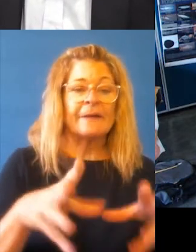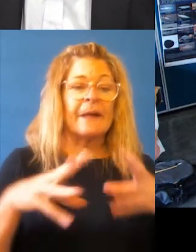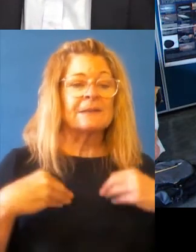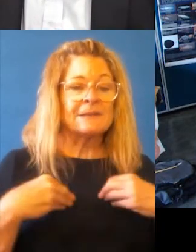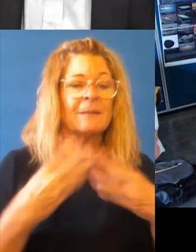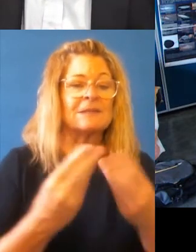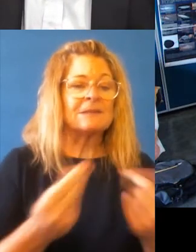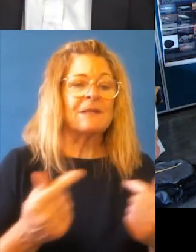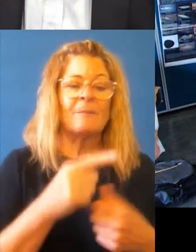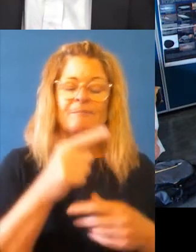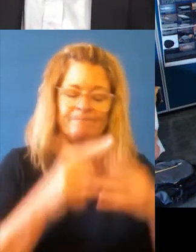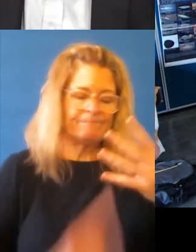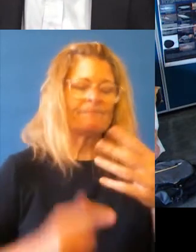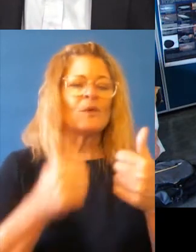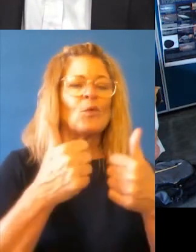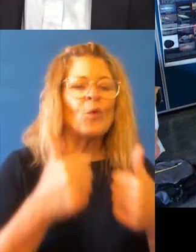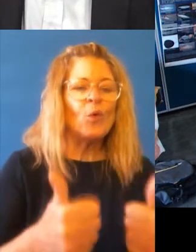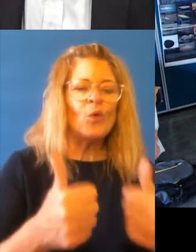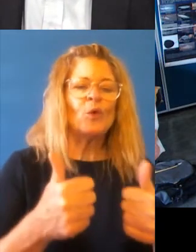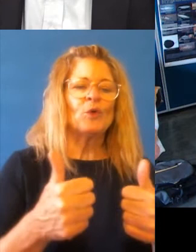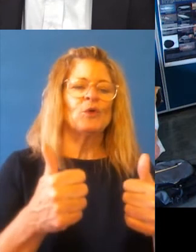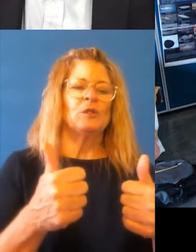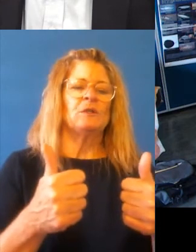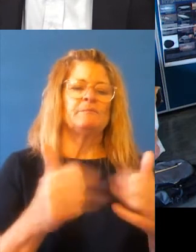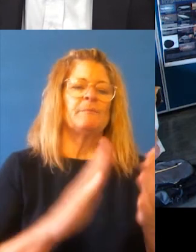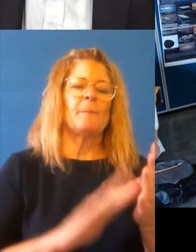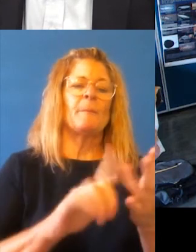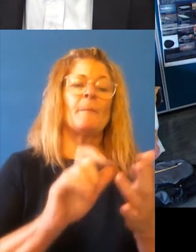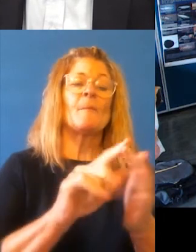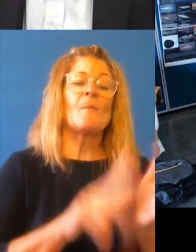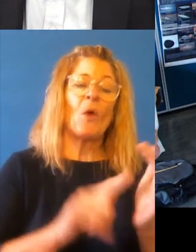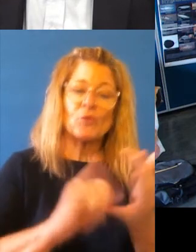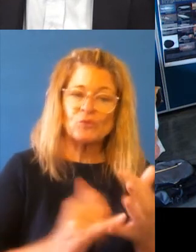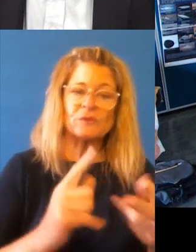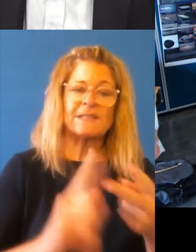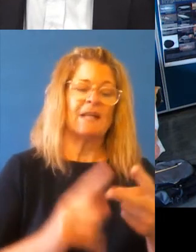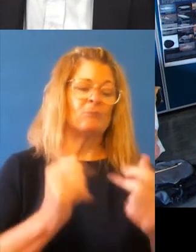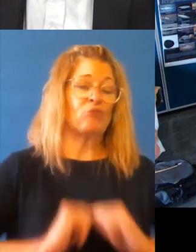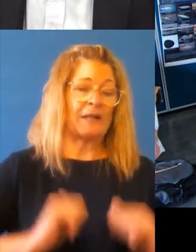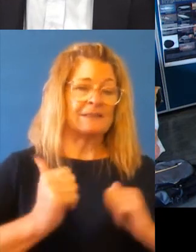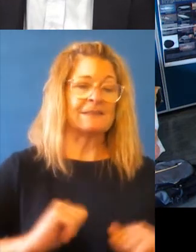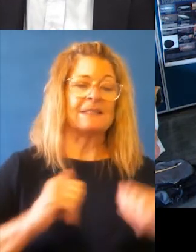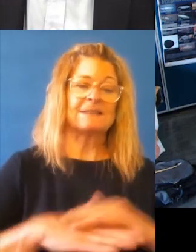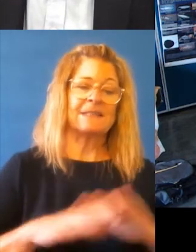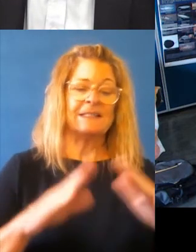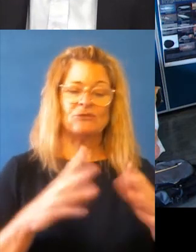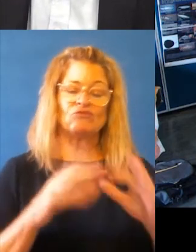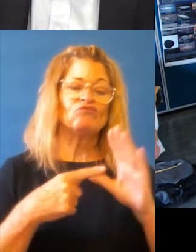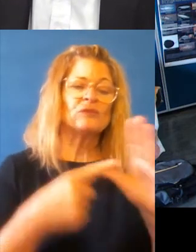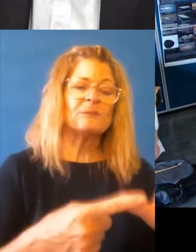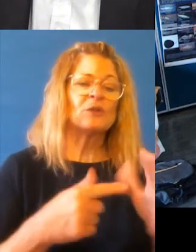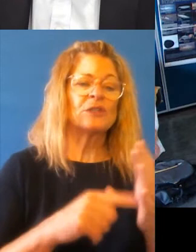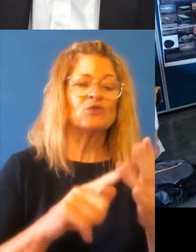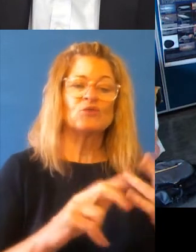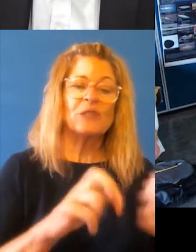those good practice models and approaches to the issues that are